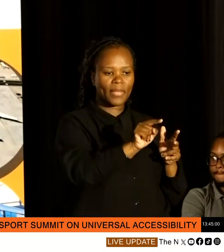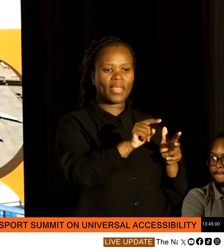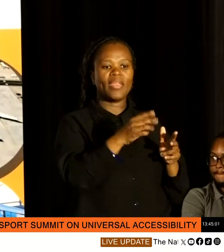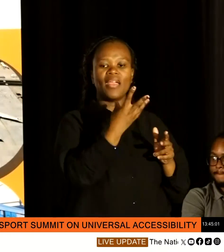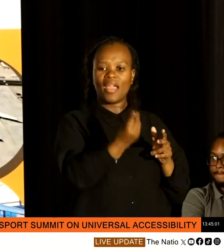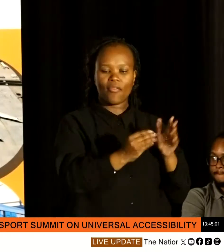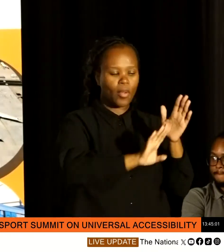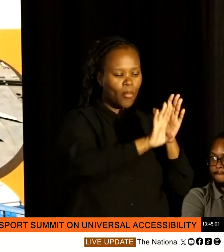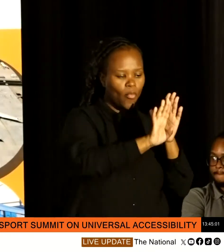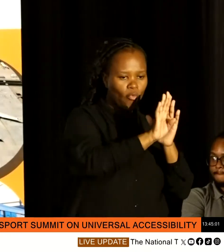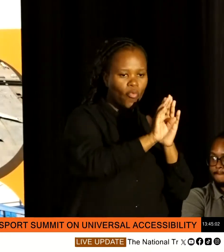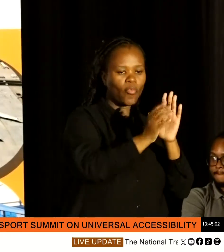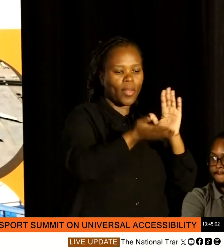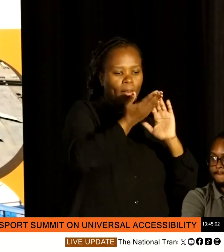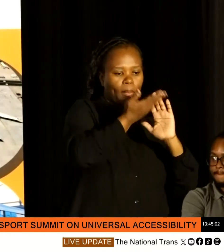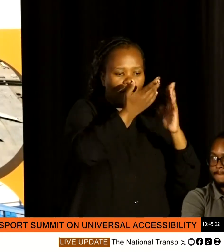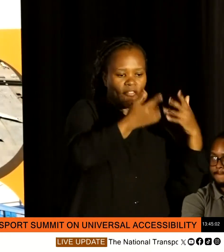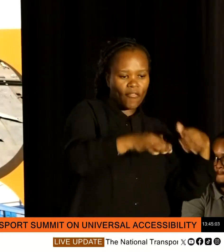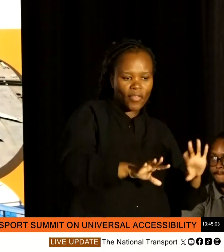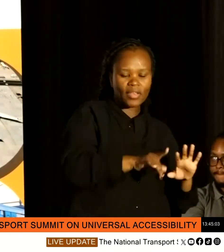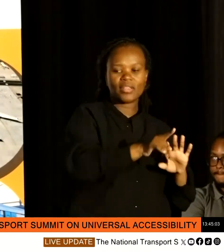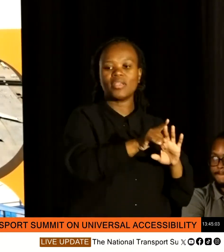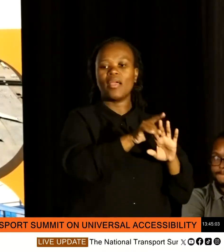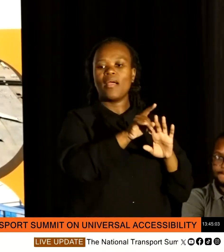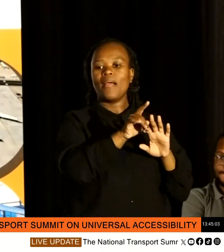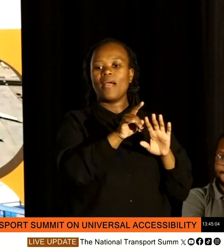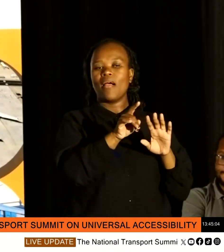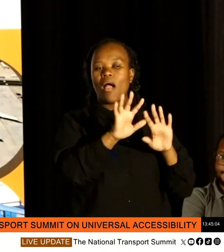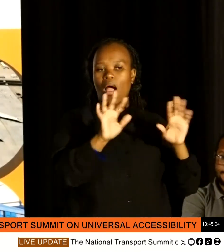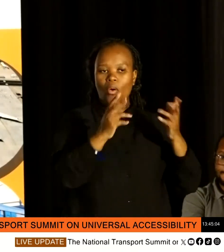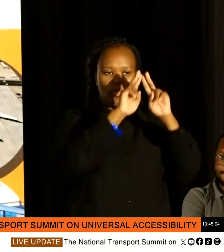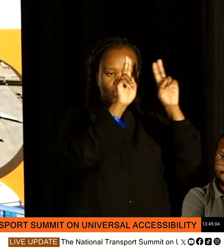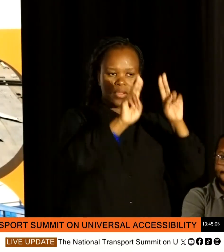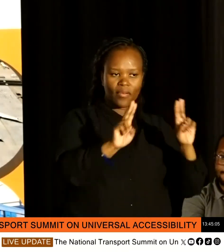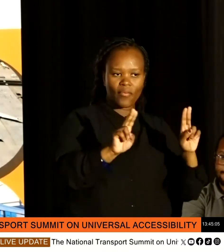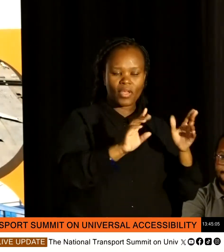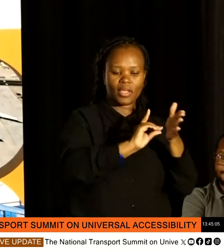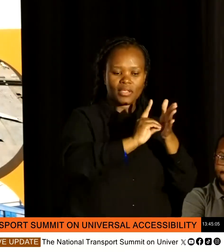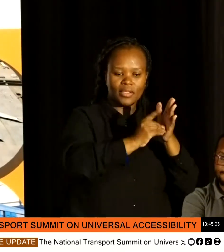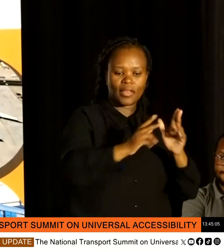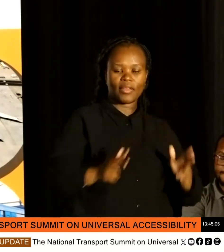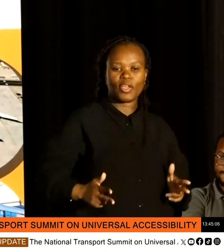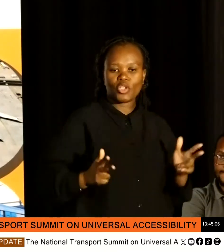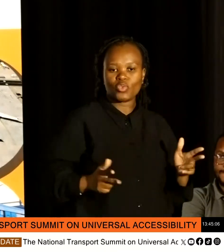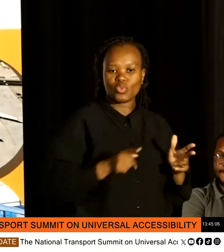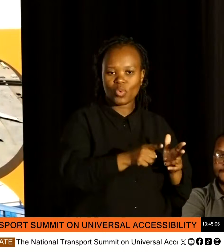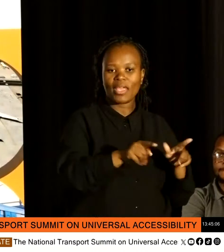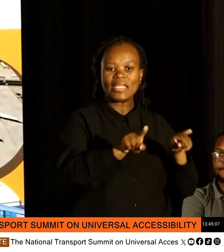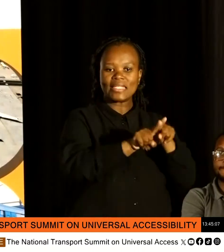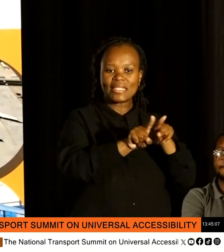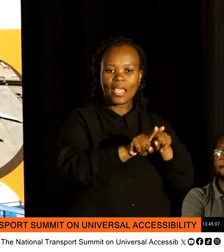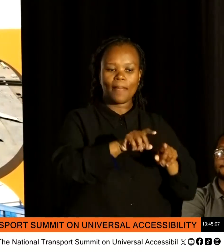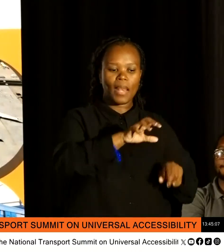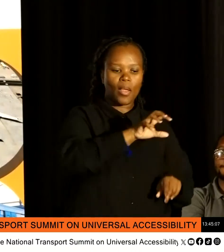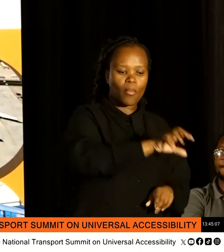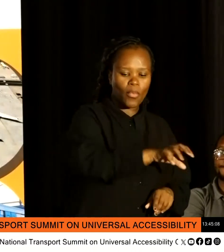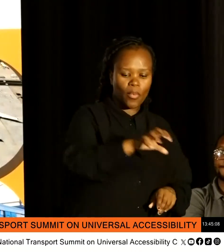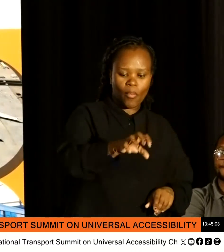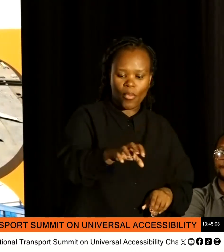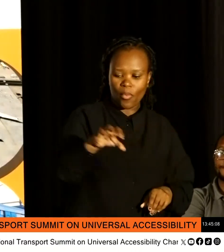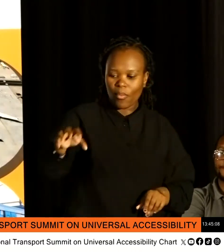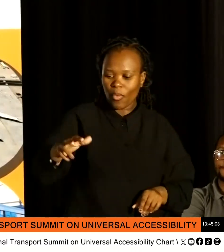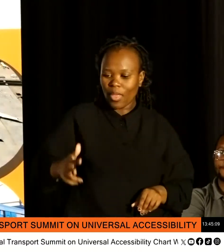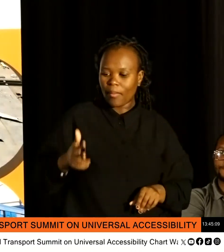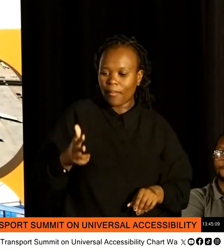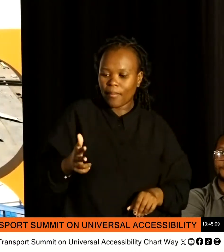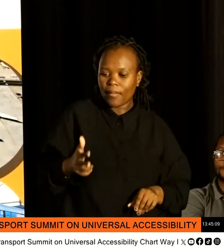both improvements and gaps in the universal design of the trains themselves and the stations through which they traveled.